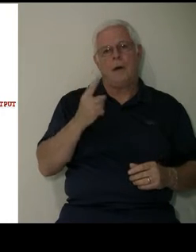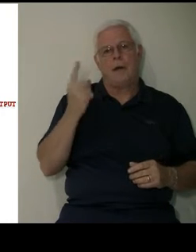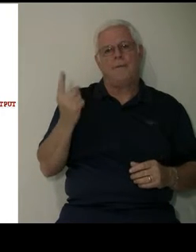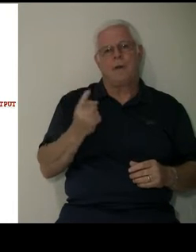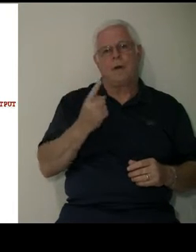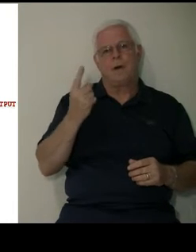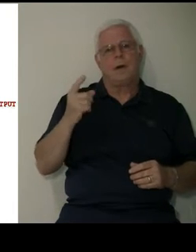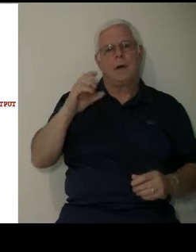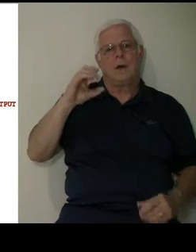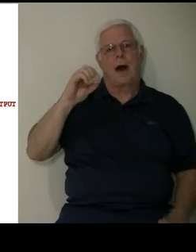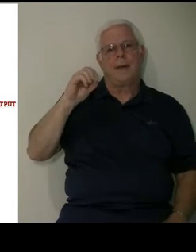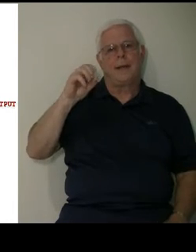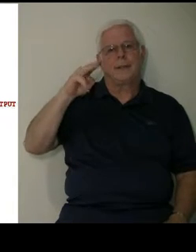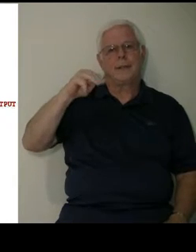only for comments.